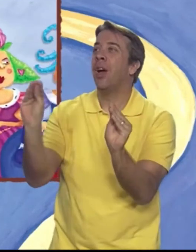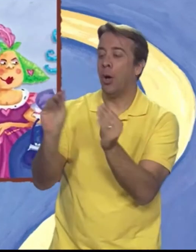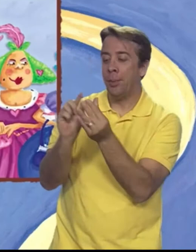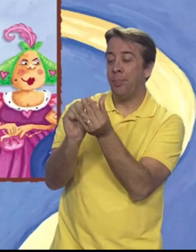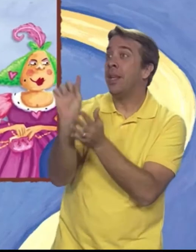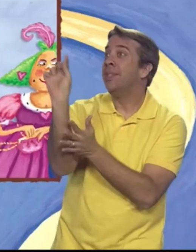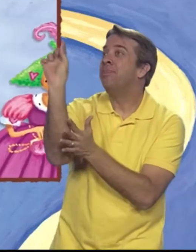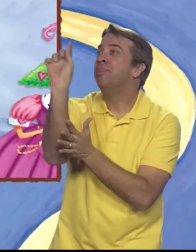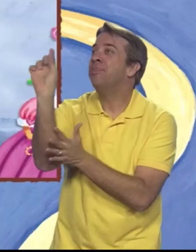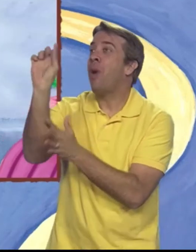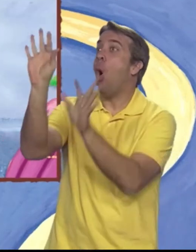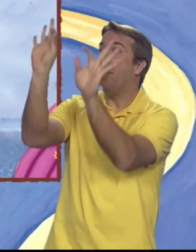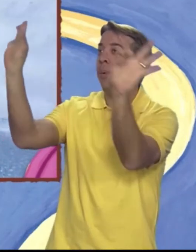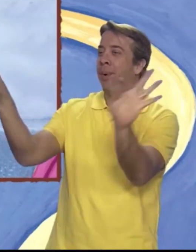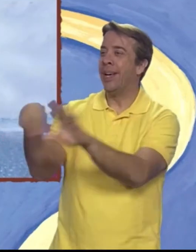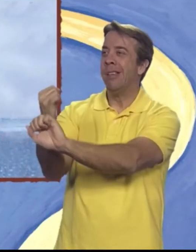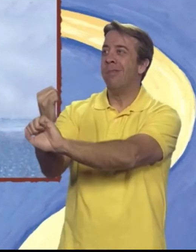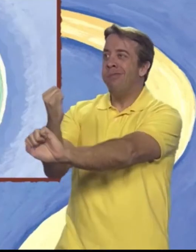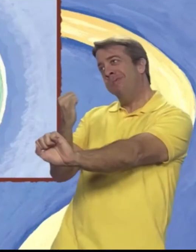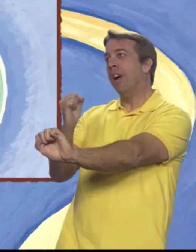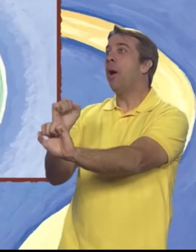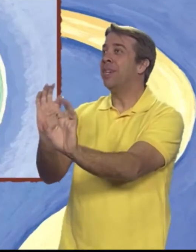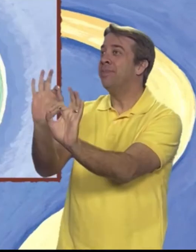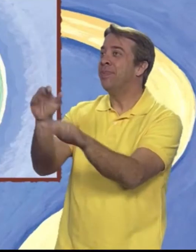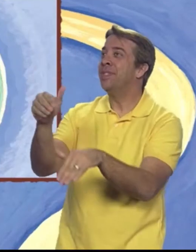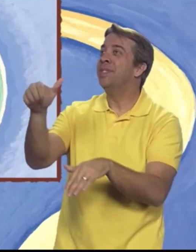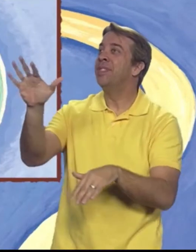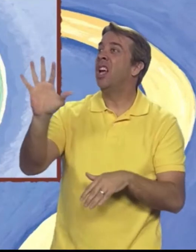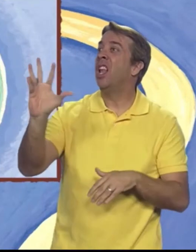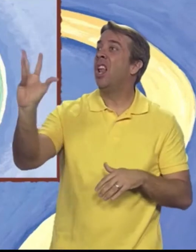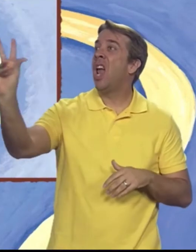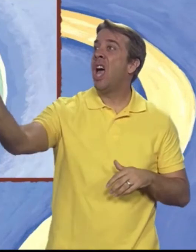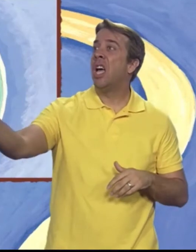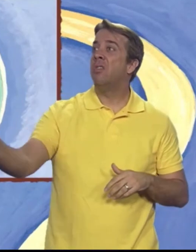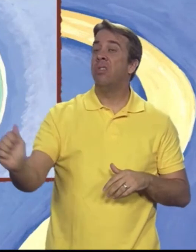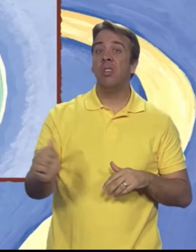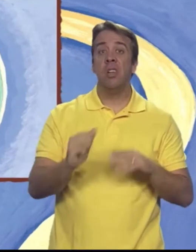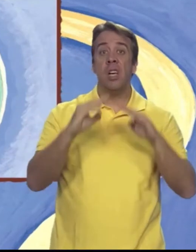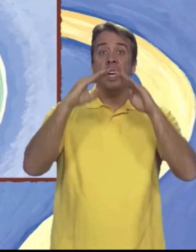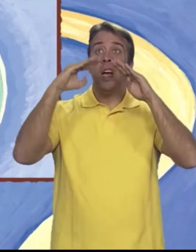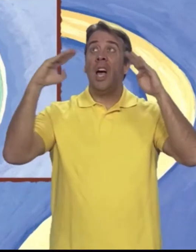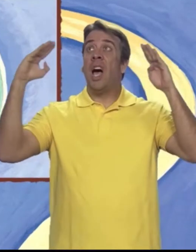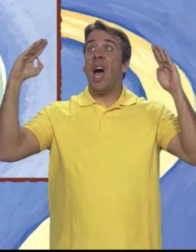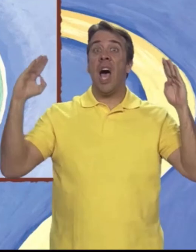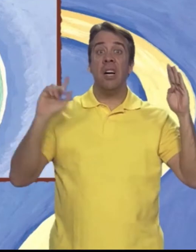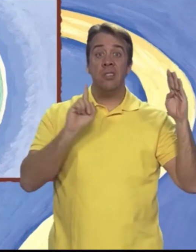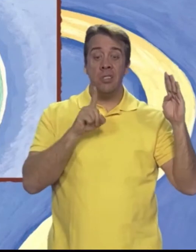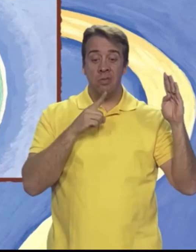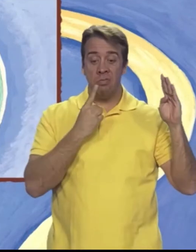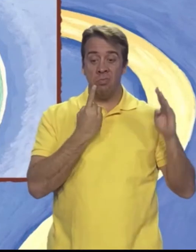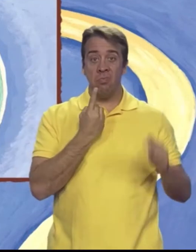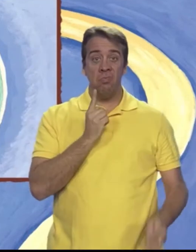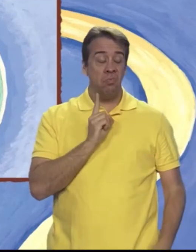for the palace. When the house was quiet and empty, she suddenly felt sad.